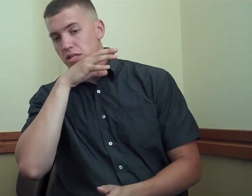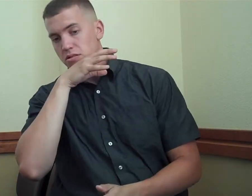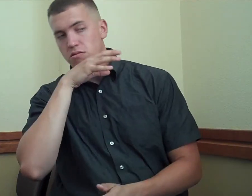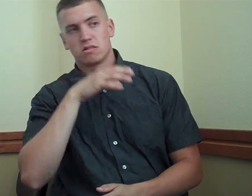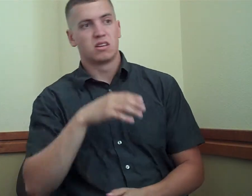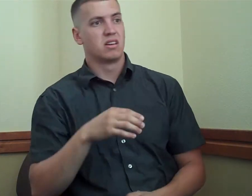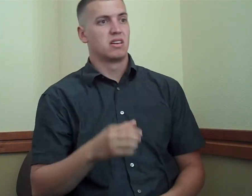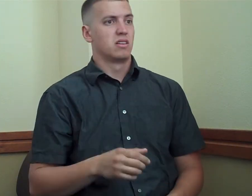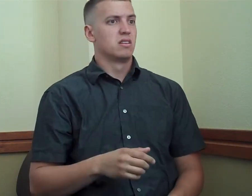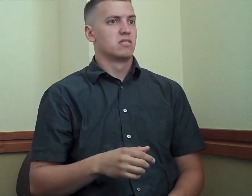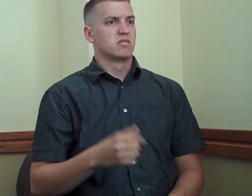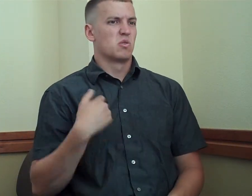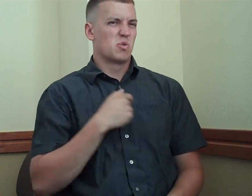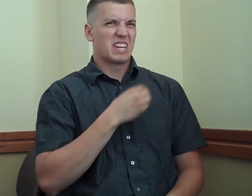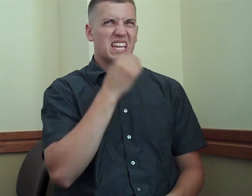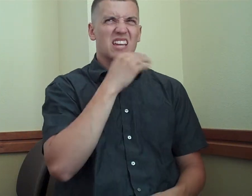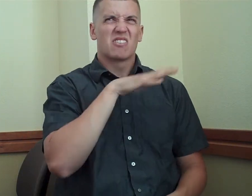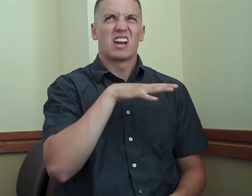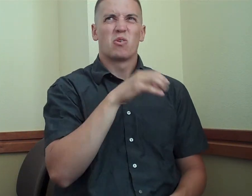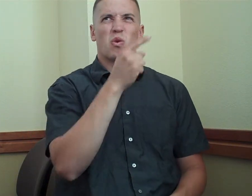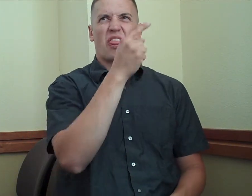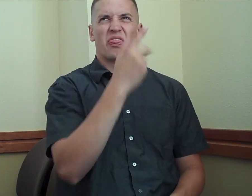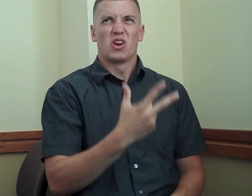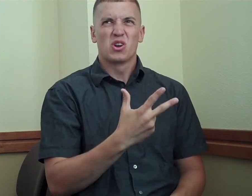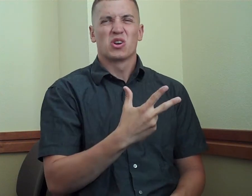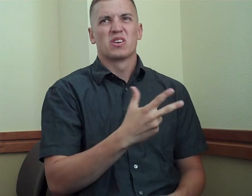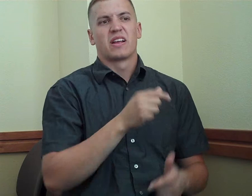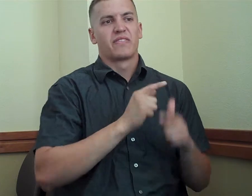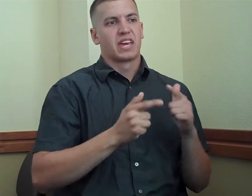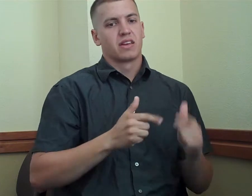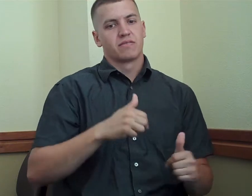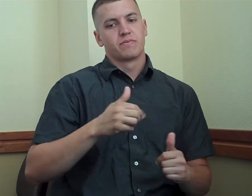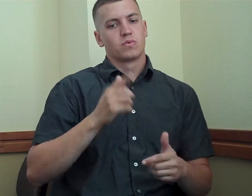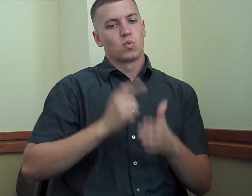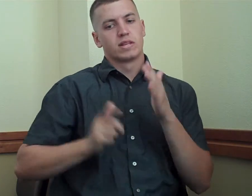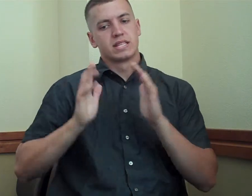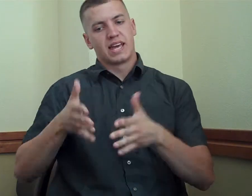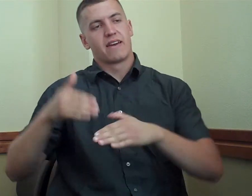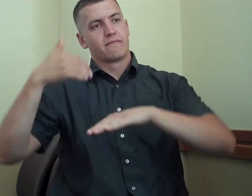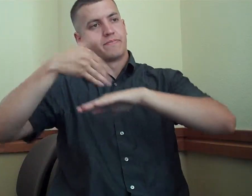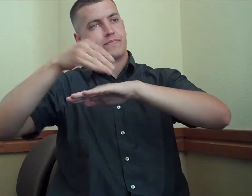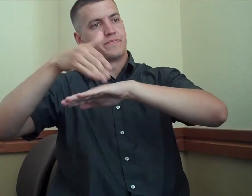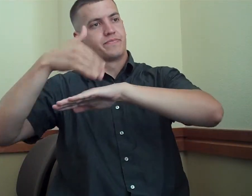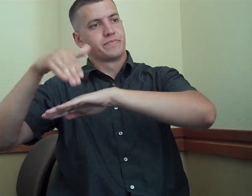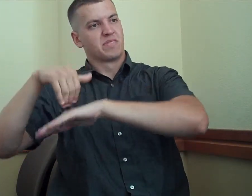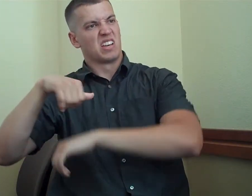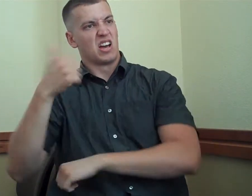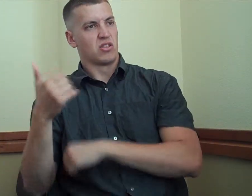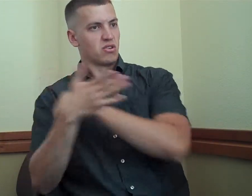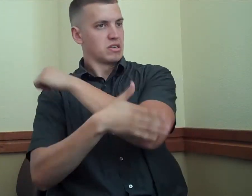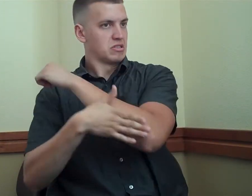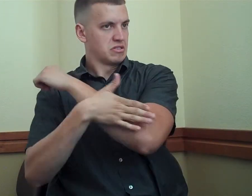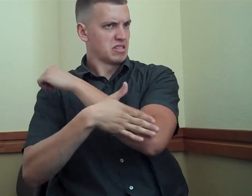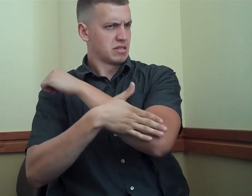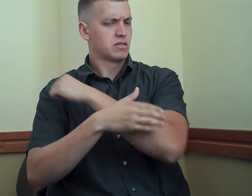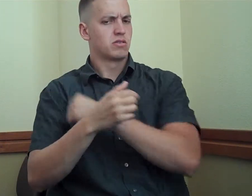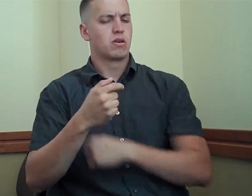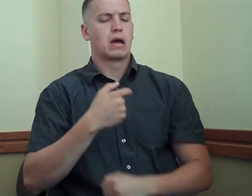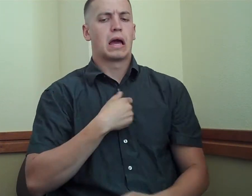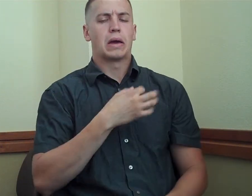and the rest of the world. A lot goes to the UK, Germany. And what I was curious about, because historically the whole pig would be used